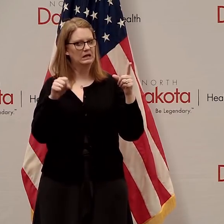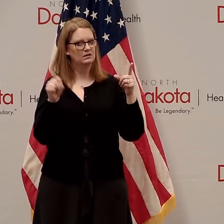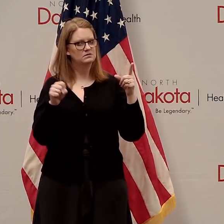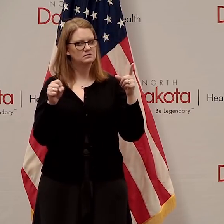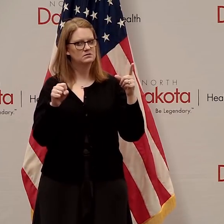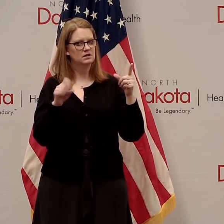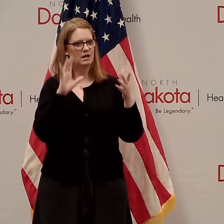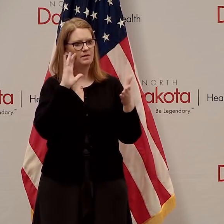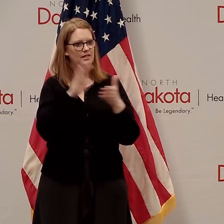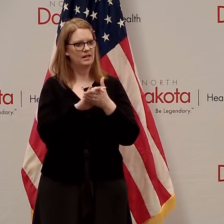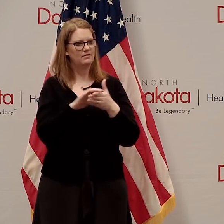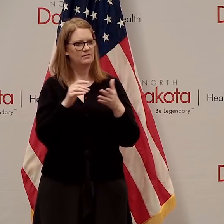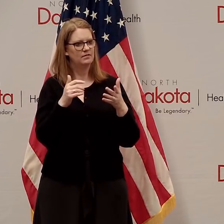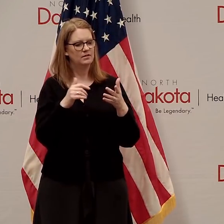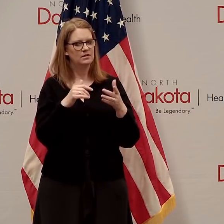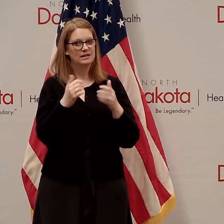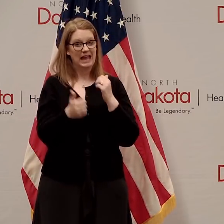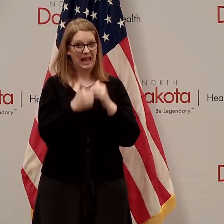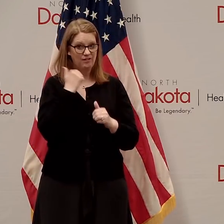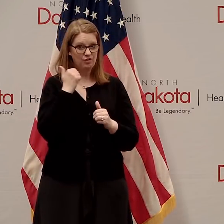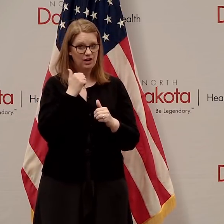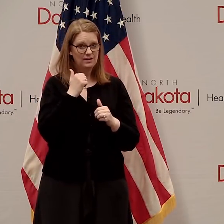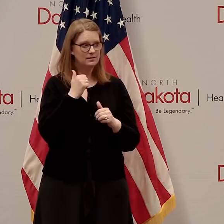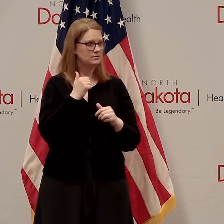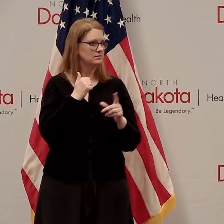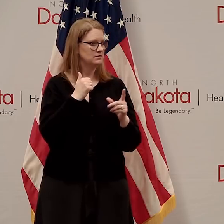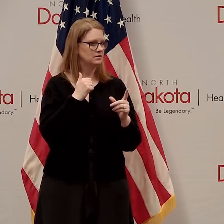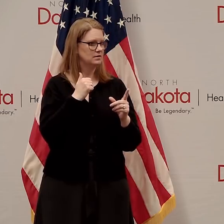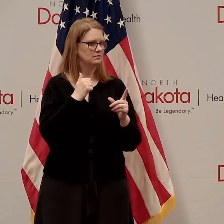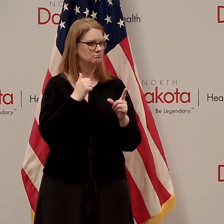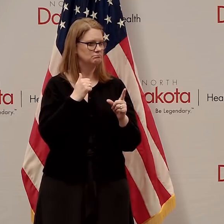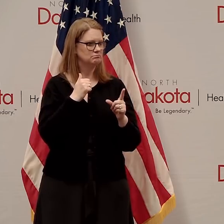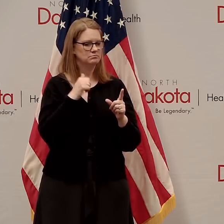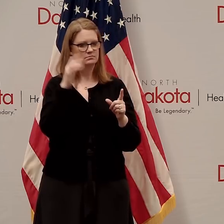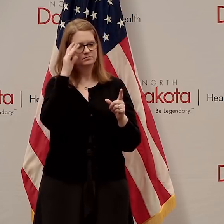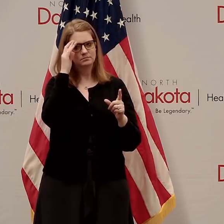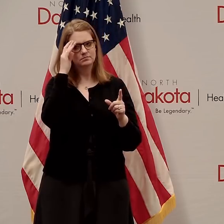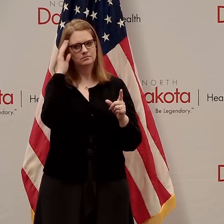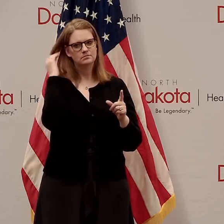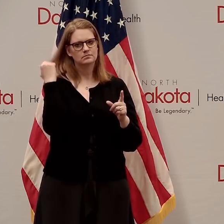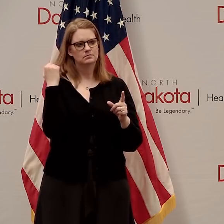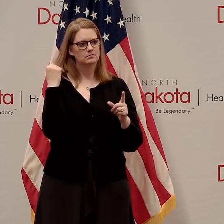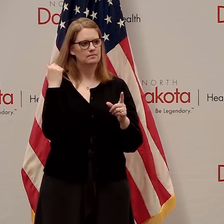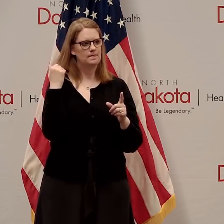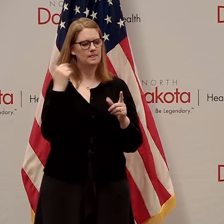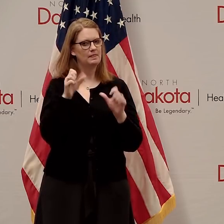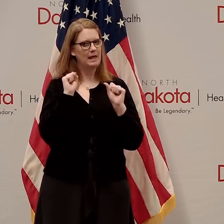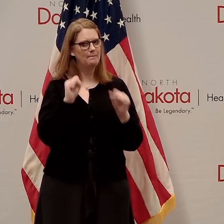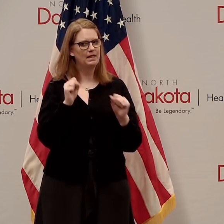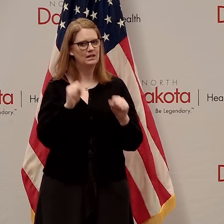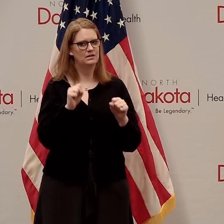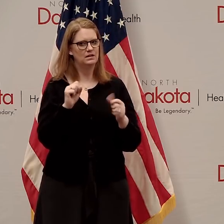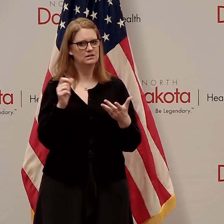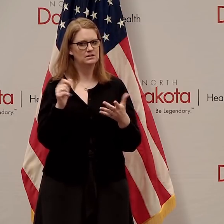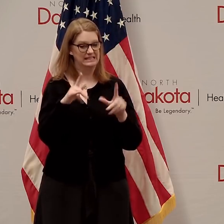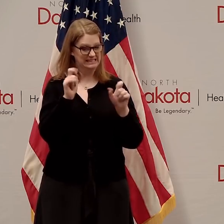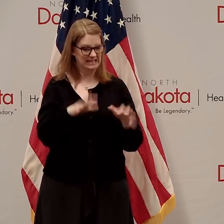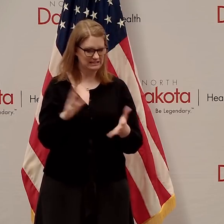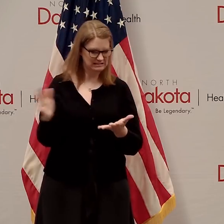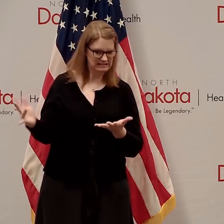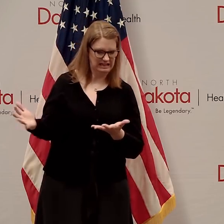yes. You're using the word every, so I'd want to confirm that. But there is the ability to collect